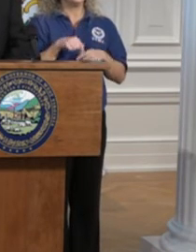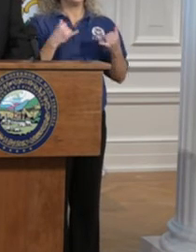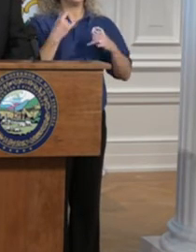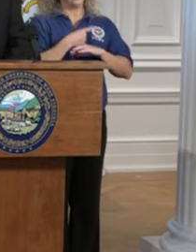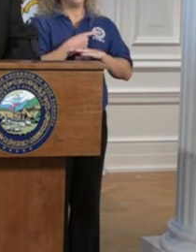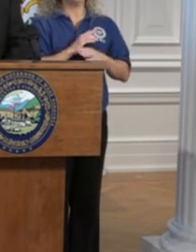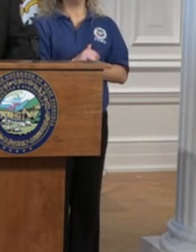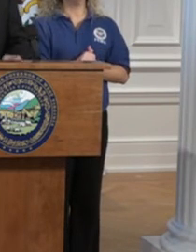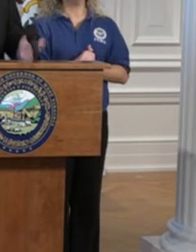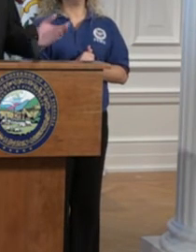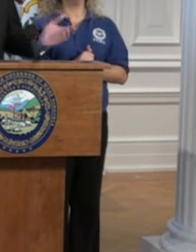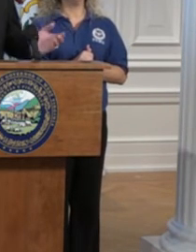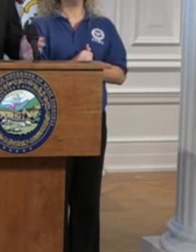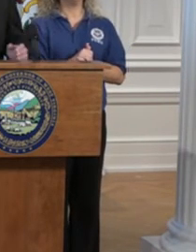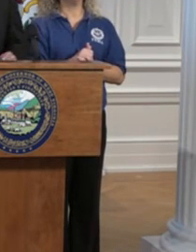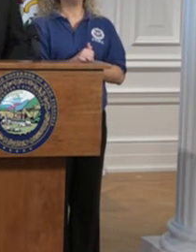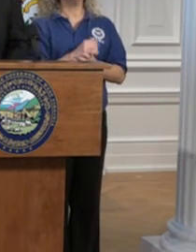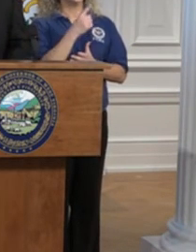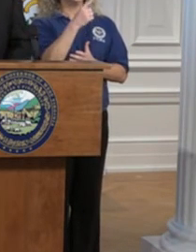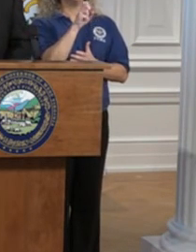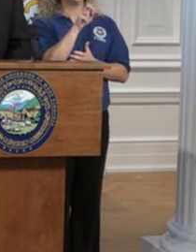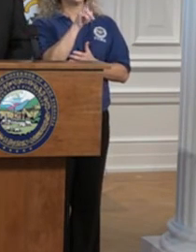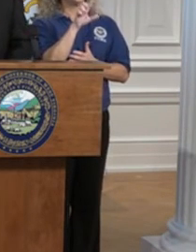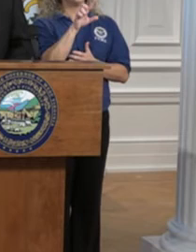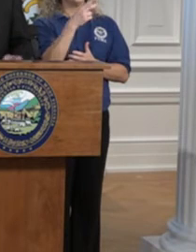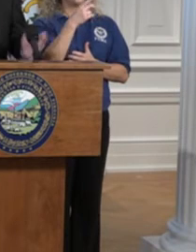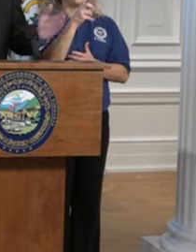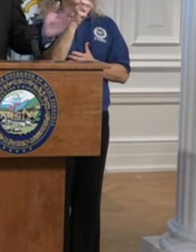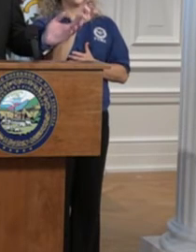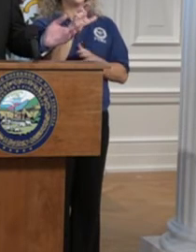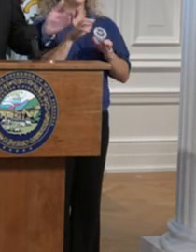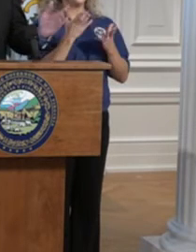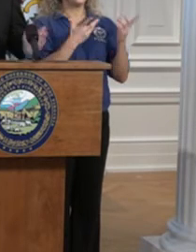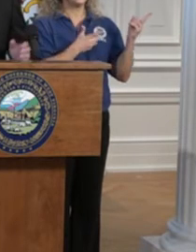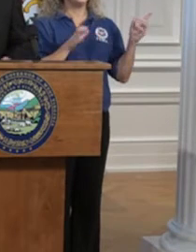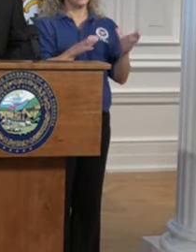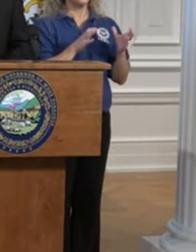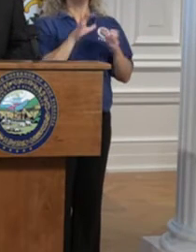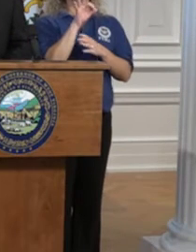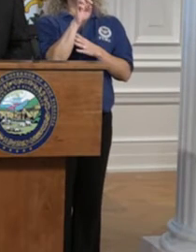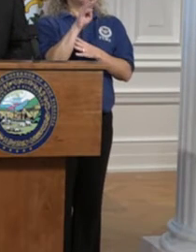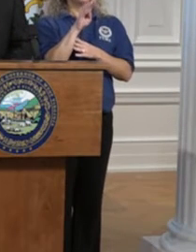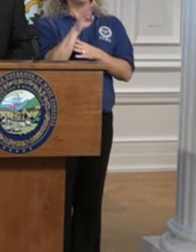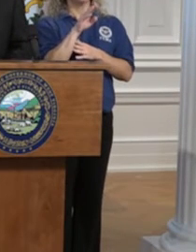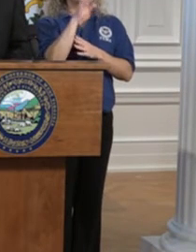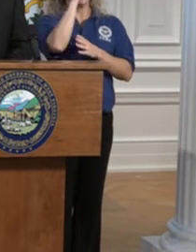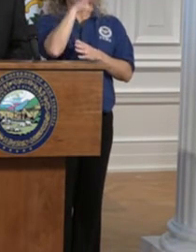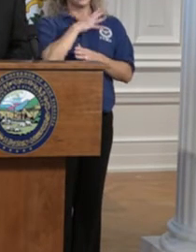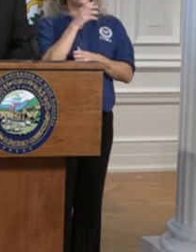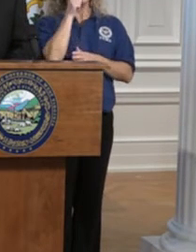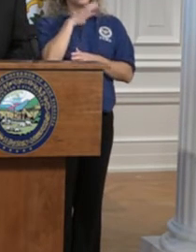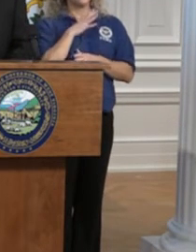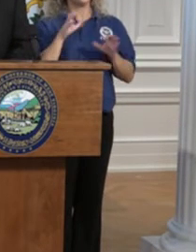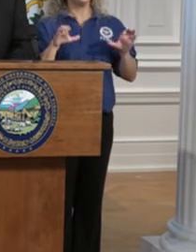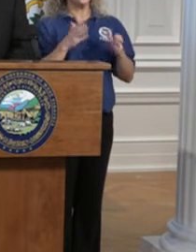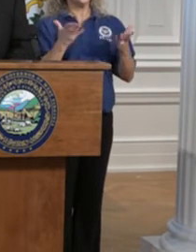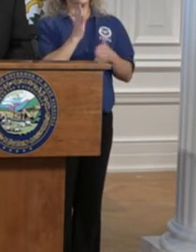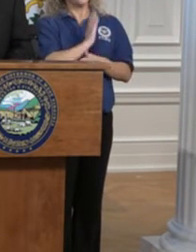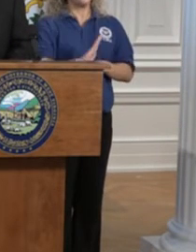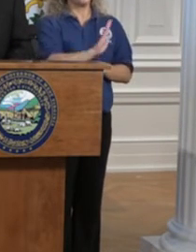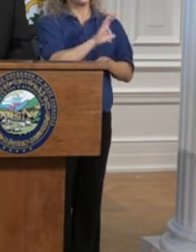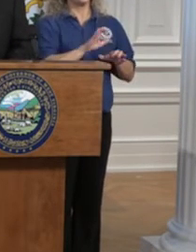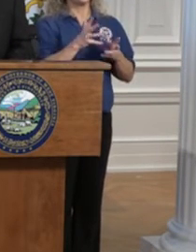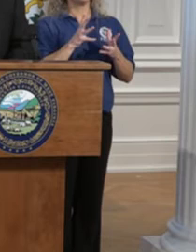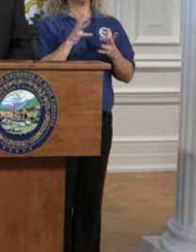today, and General Hoyer for doing what he does, FEMA, and all the ladies and gentlemen that do what they do. And I want to